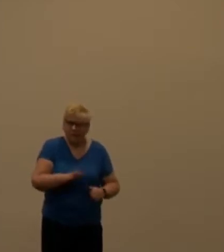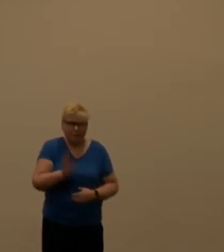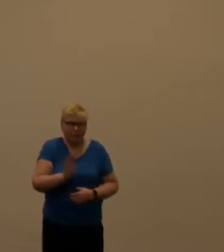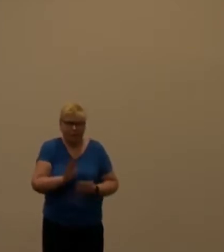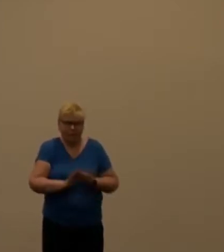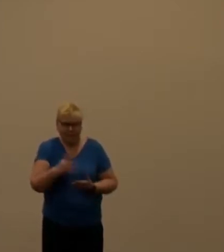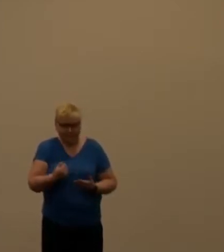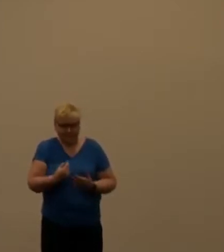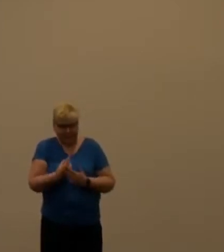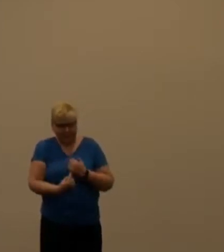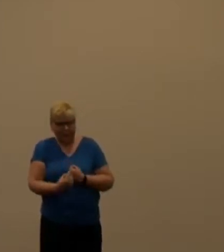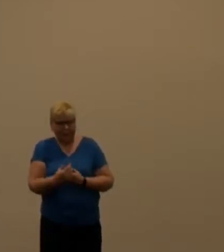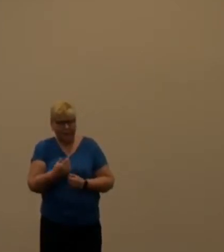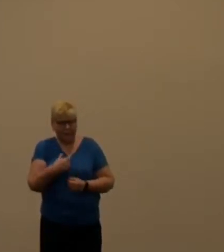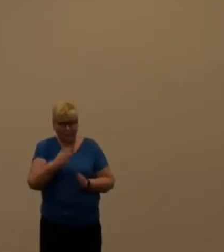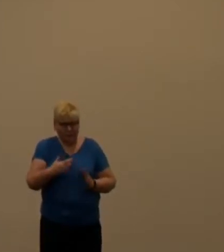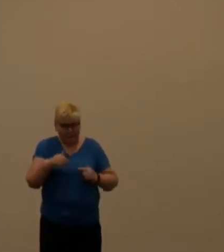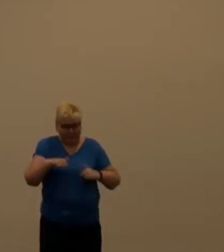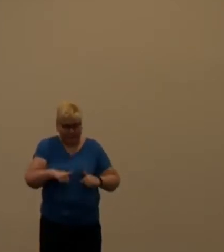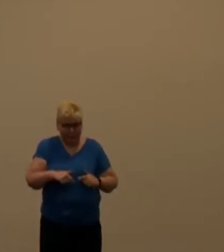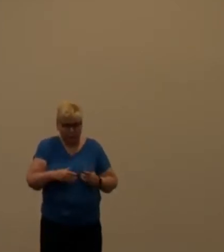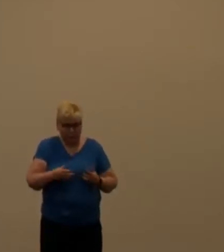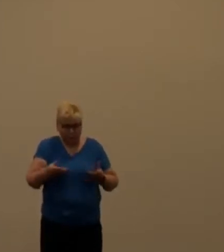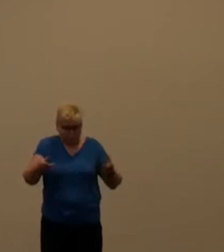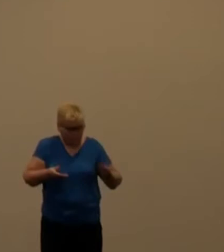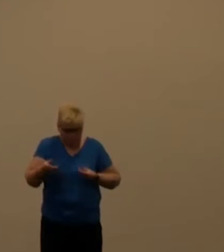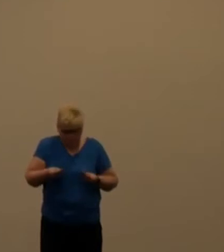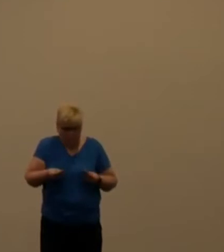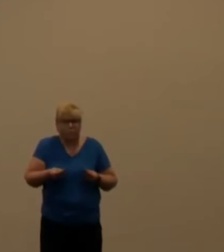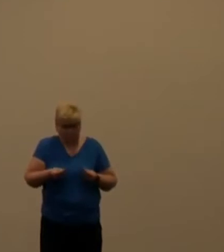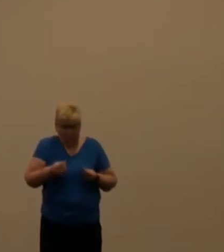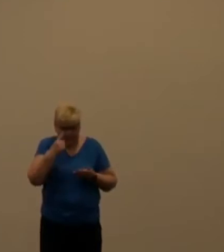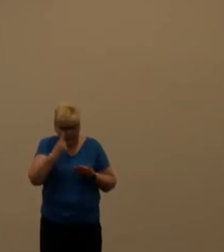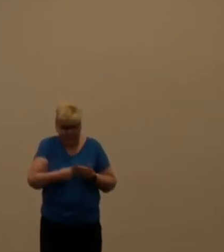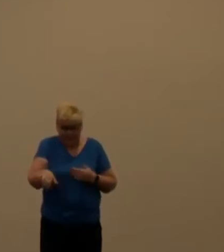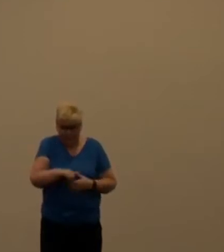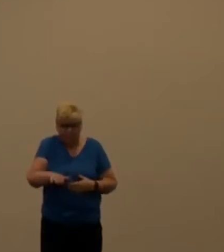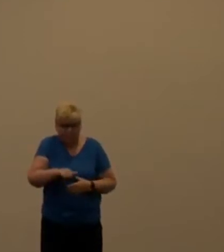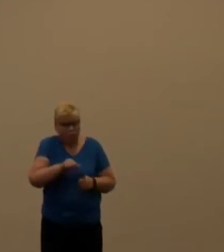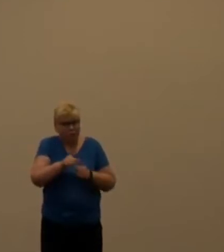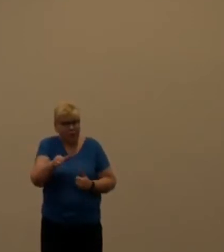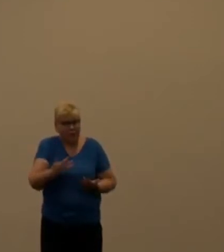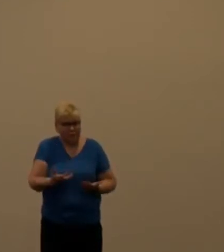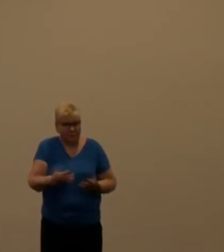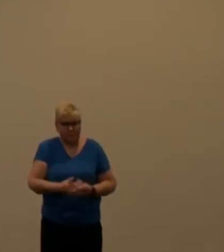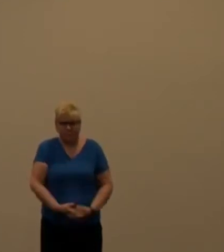have 2 sides. They're just there to take the decision or make sure that the decisions are made.